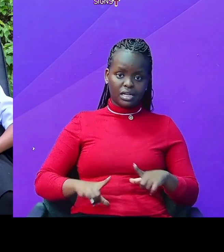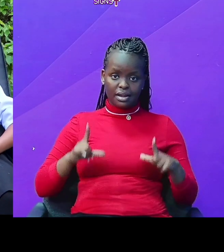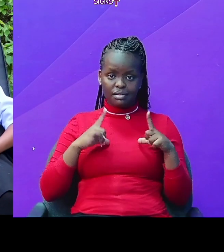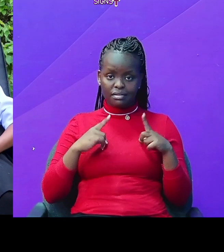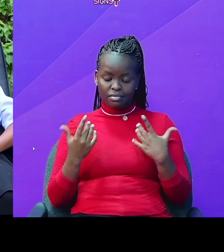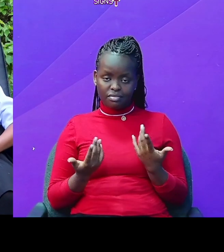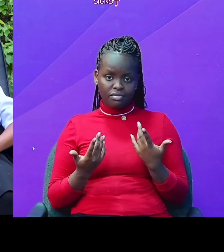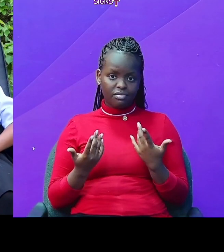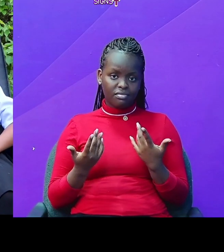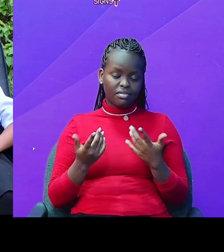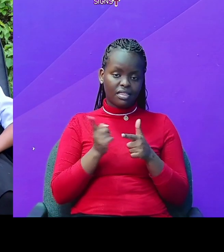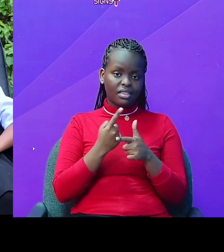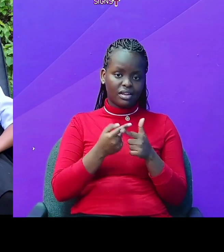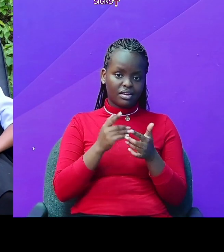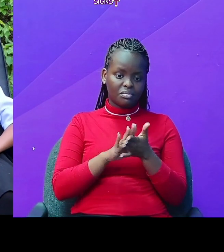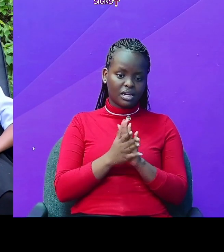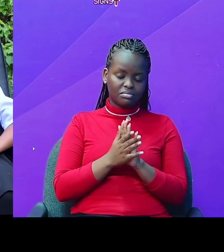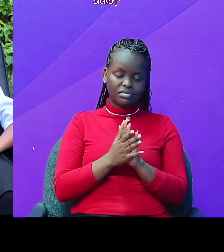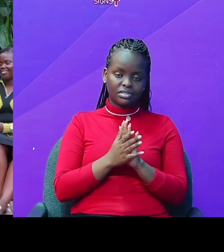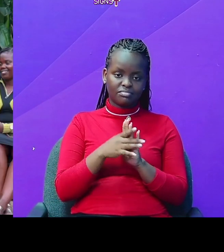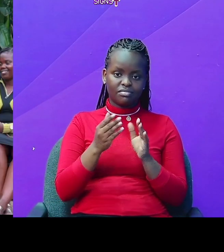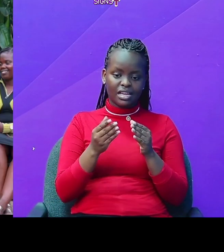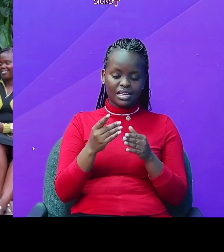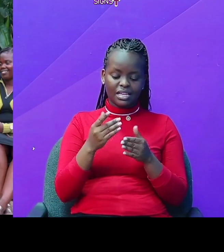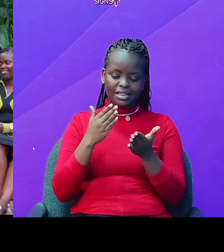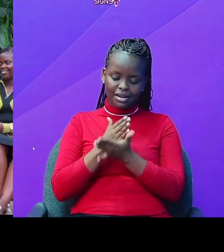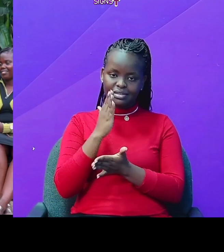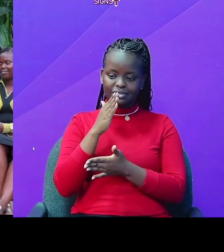child deserves to be given the right she deserves. Yeah.